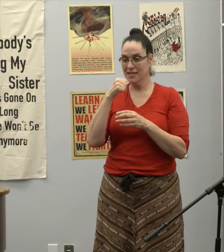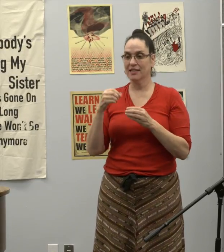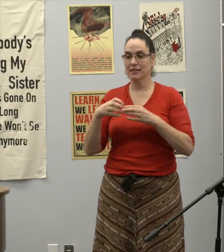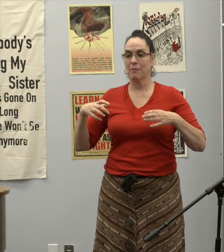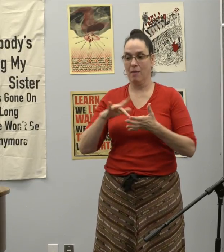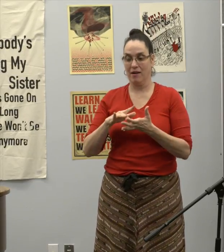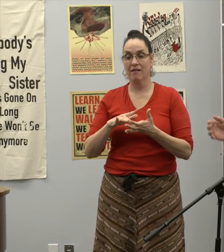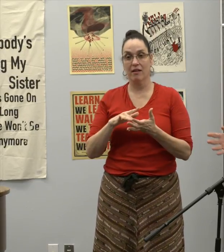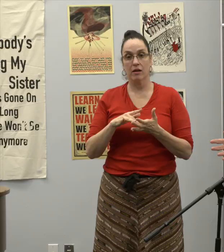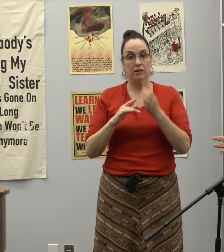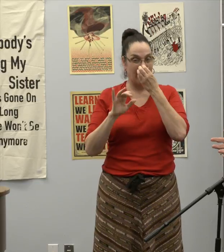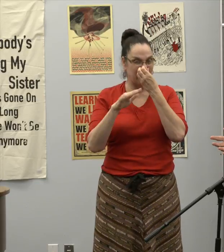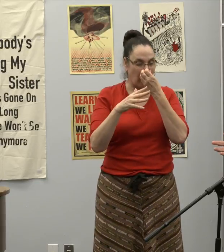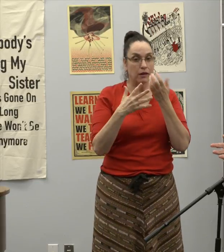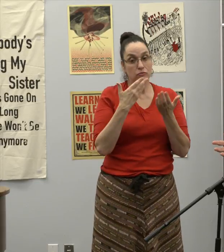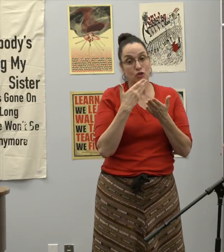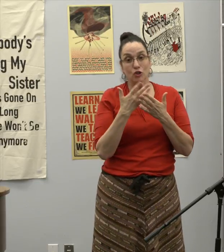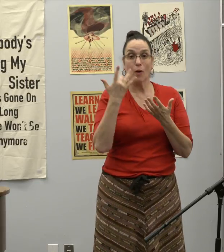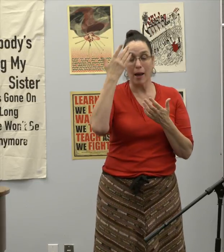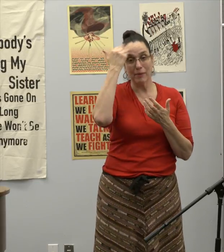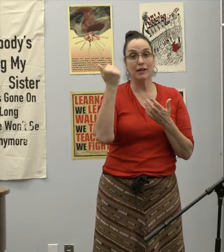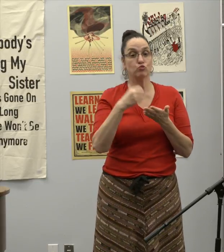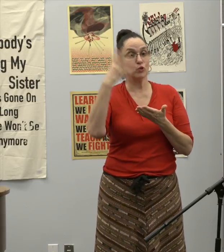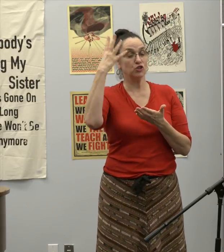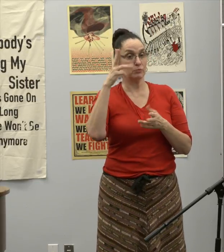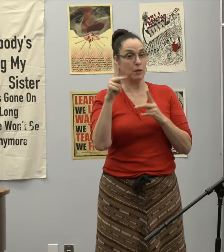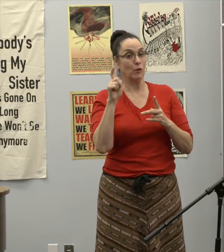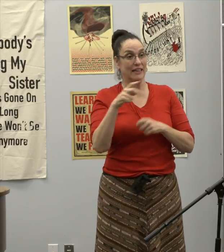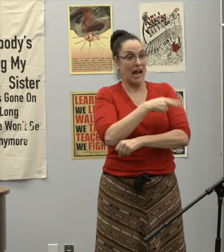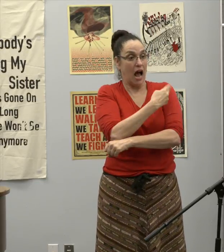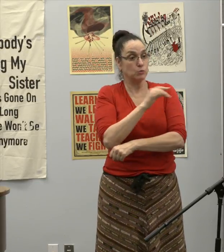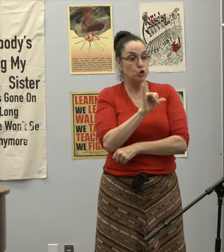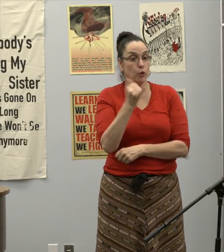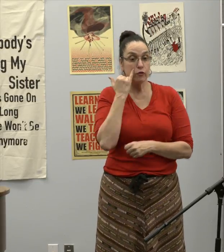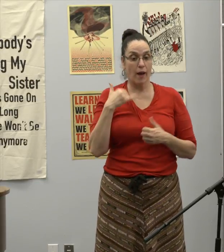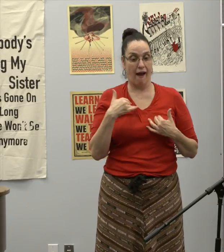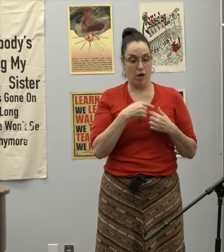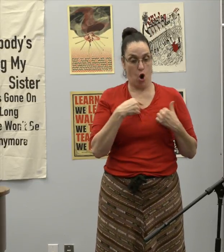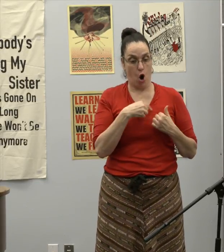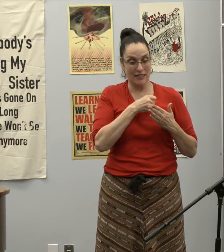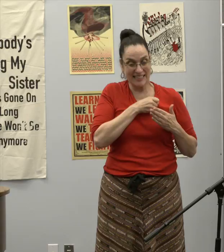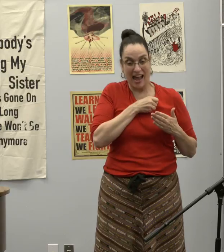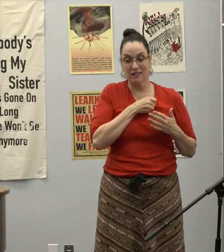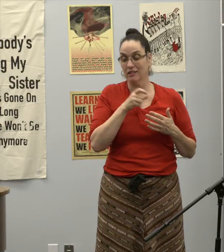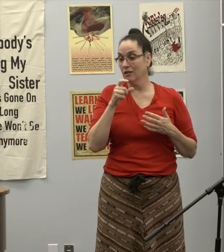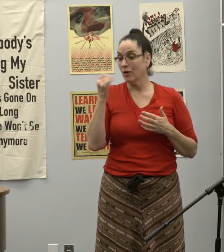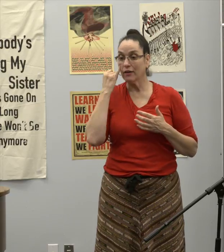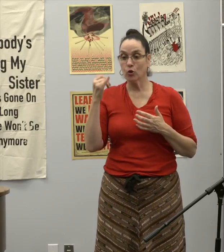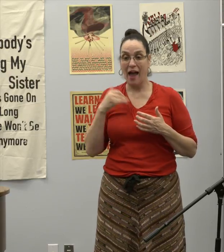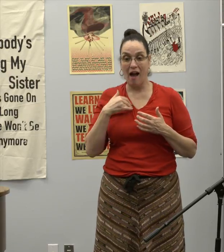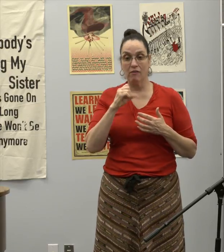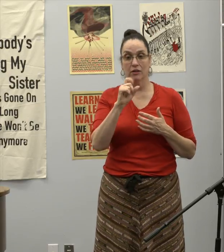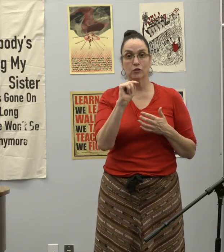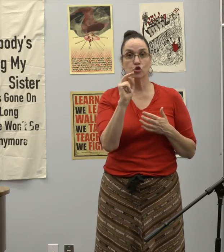because rich people need hospitals too. And if you have a heart attack or a stroke and you need to get to the nearest hospital, but